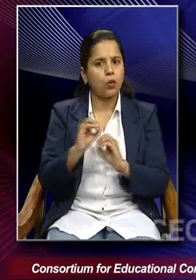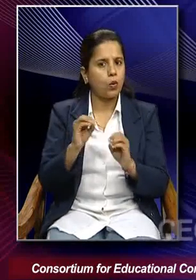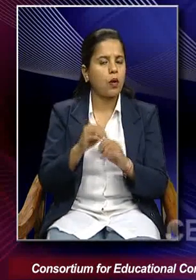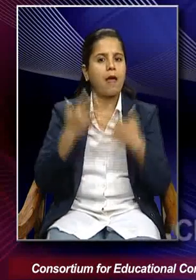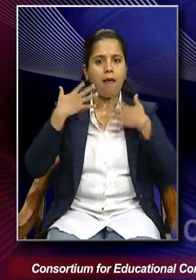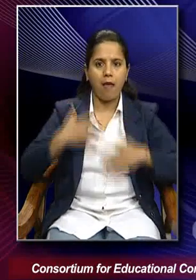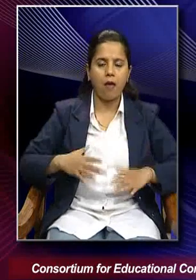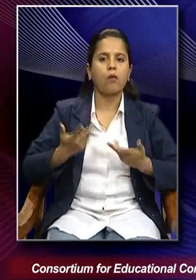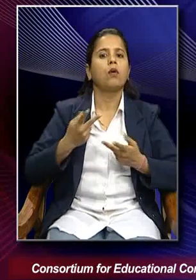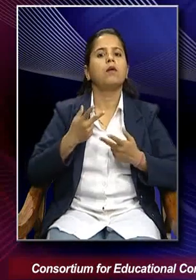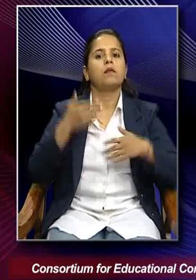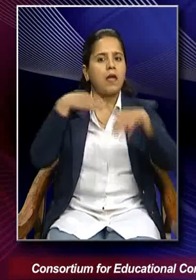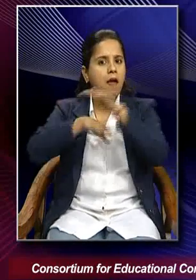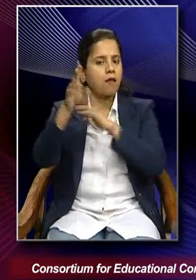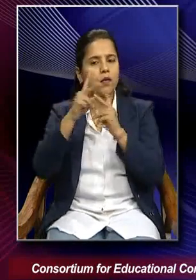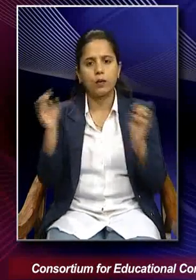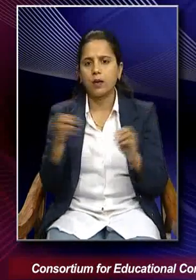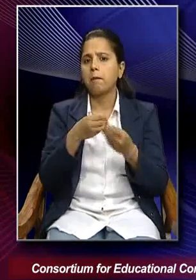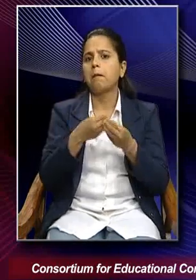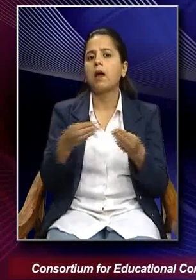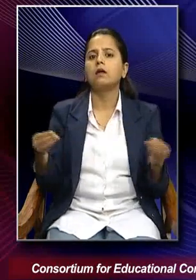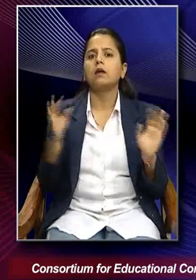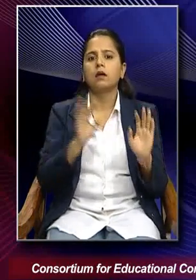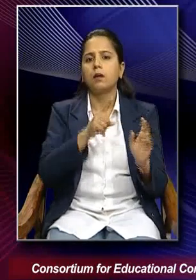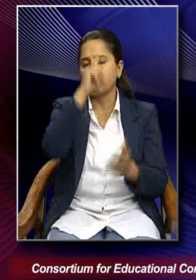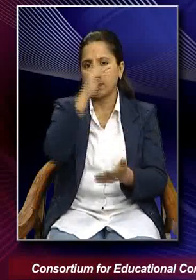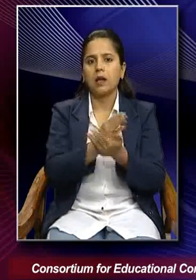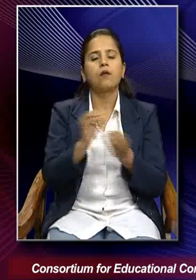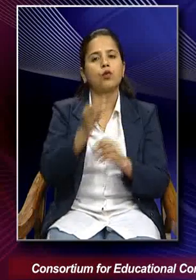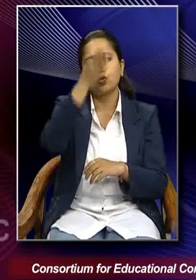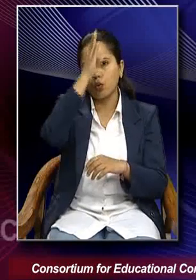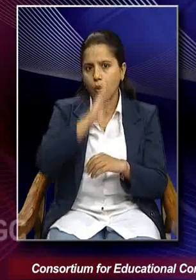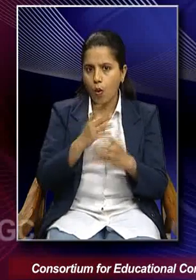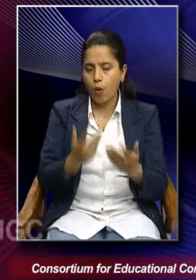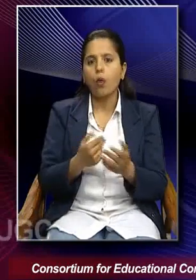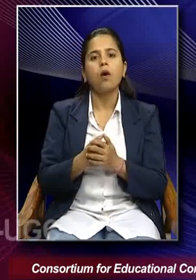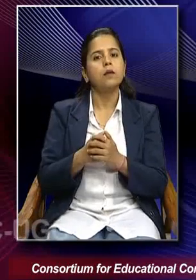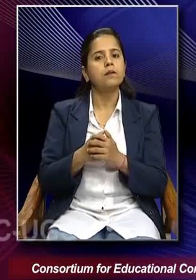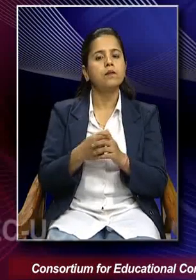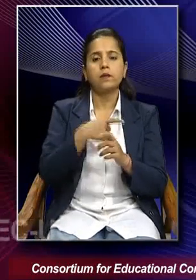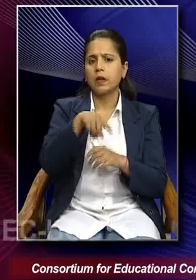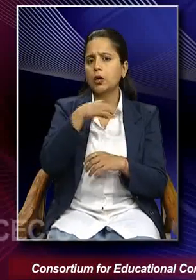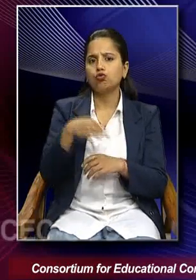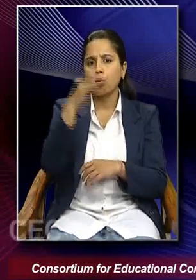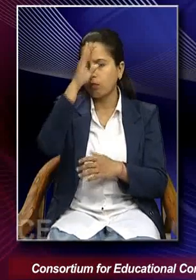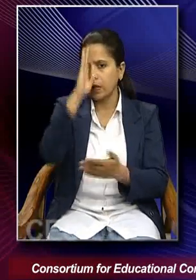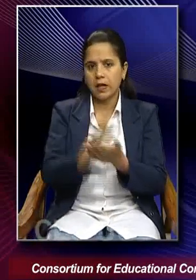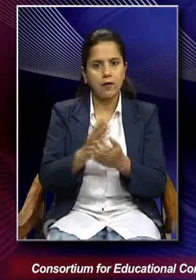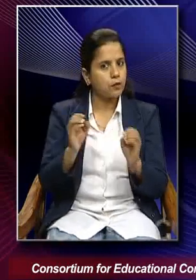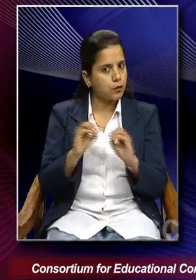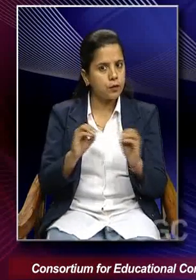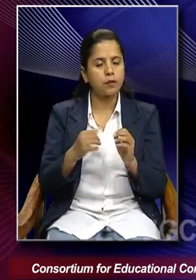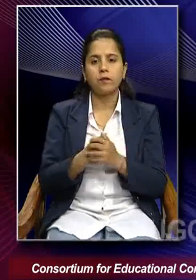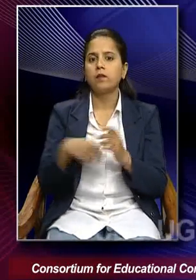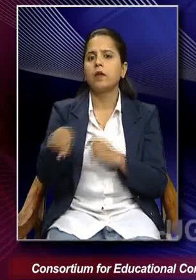hell. They are materialists. They do not believe in God. They do not believe in soul. They